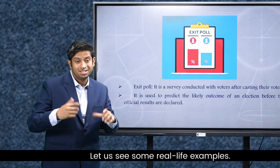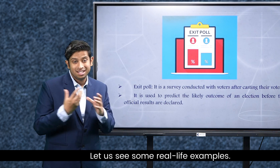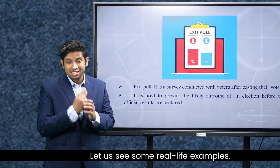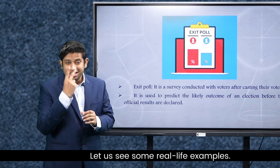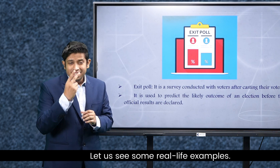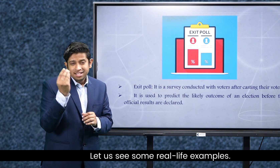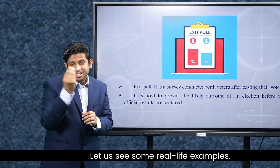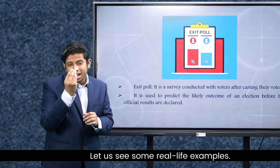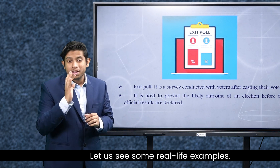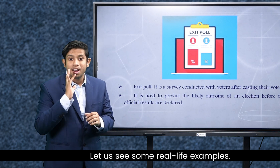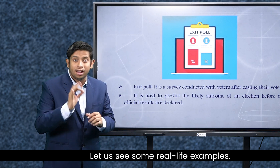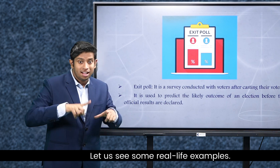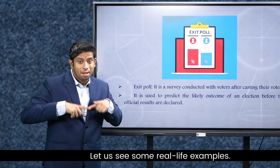Let us see some real life examples.